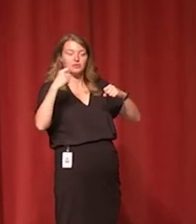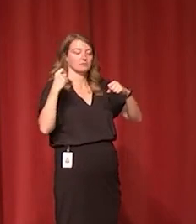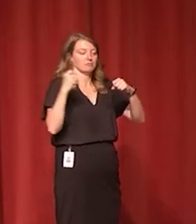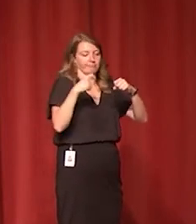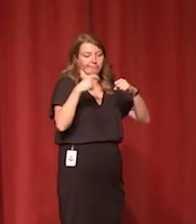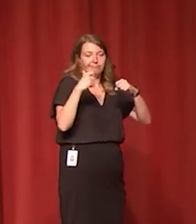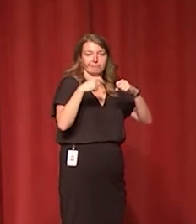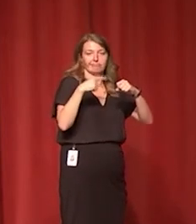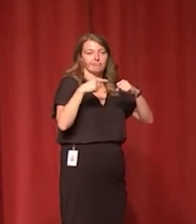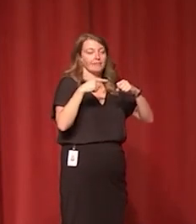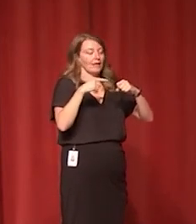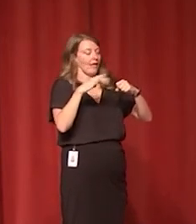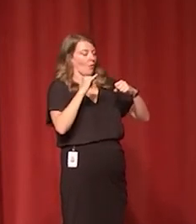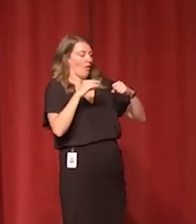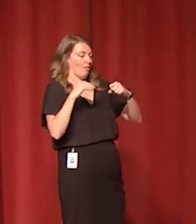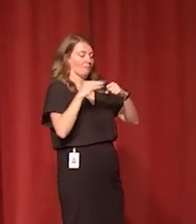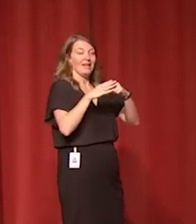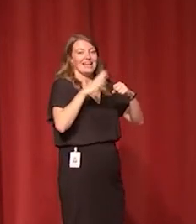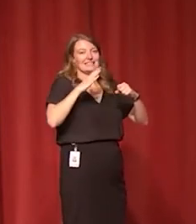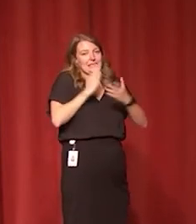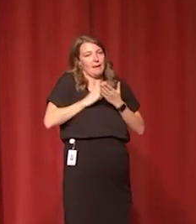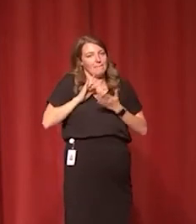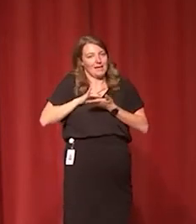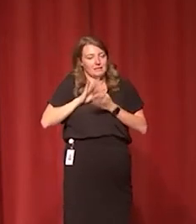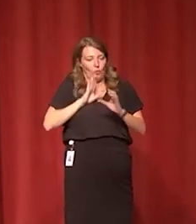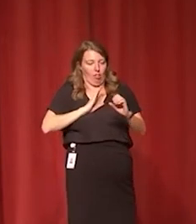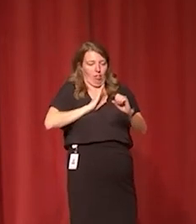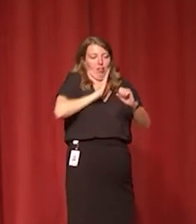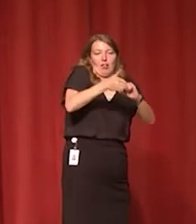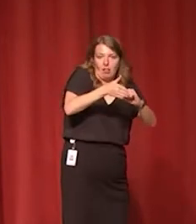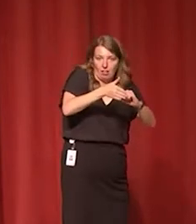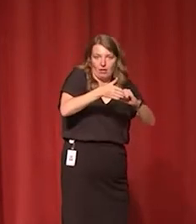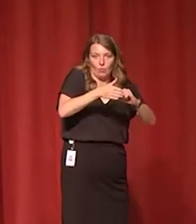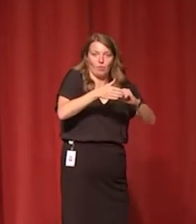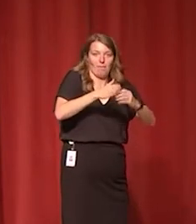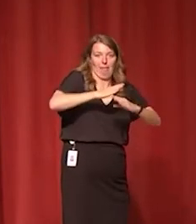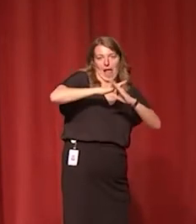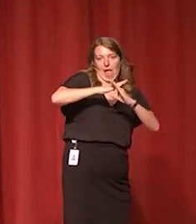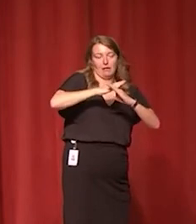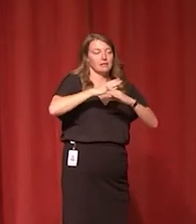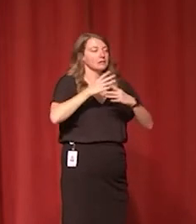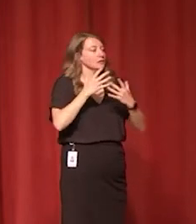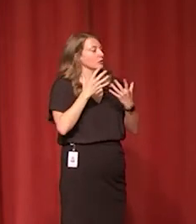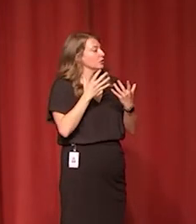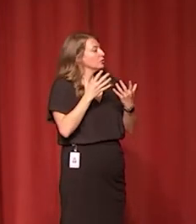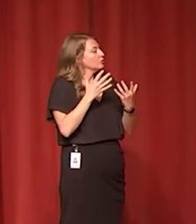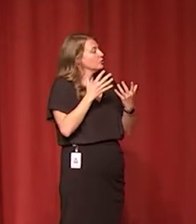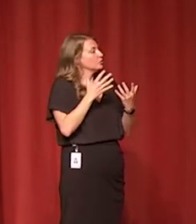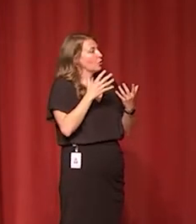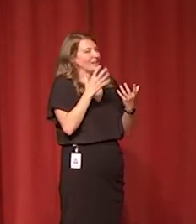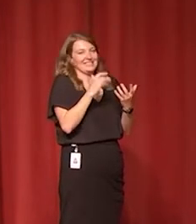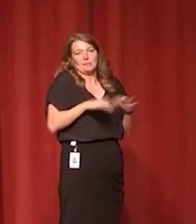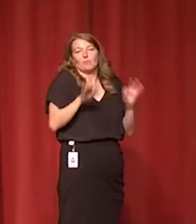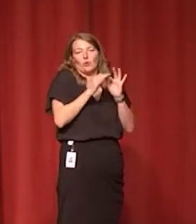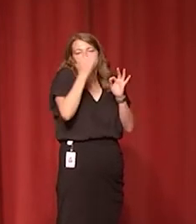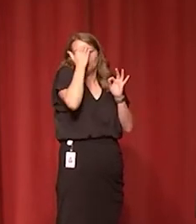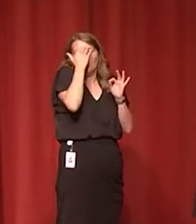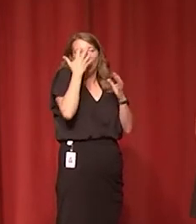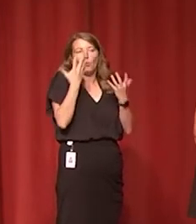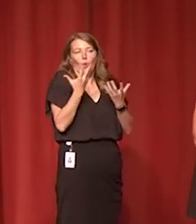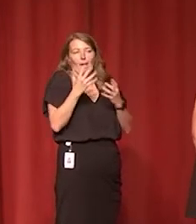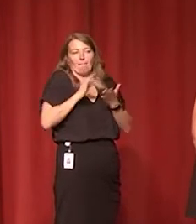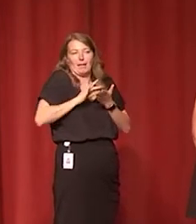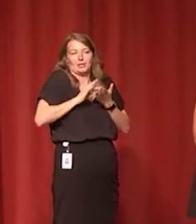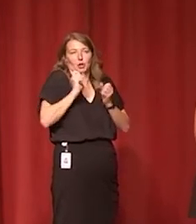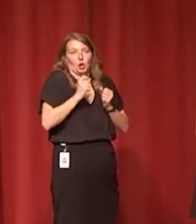PM medications that you mentioned. So that's one of the things we look at carefully on the medication list, is what medications could actually be